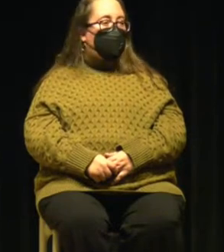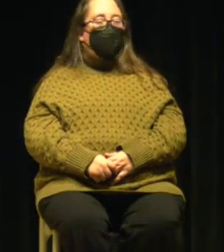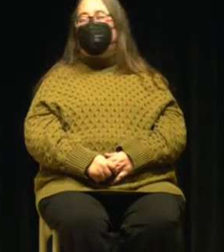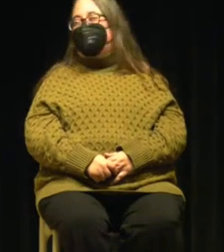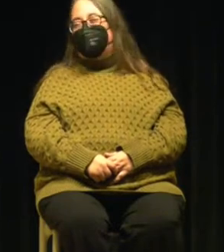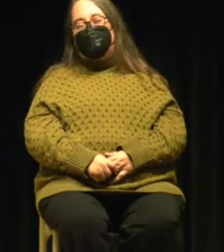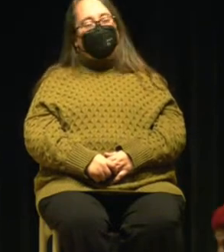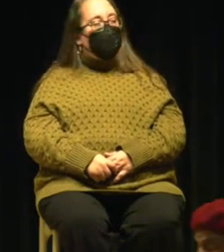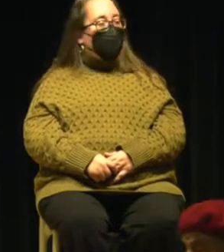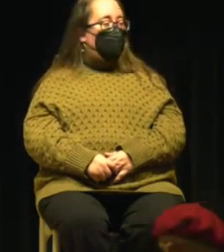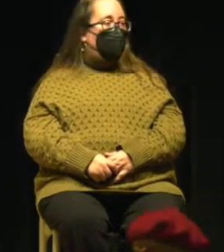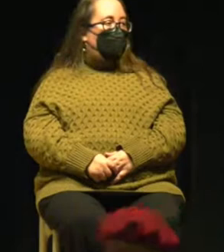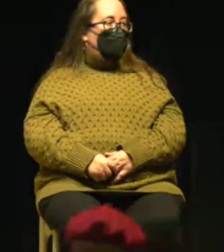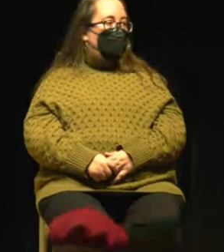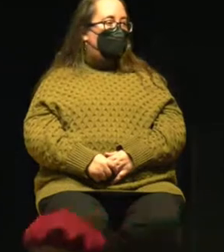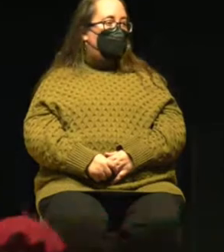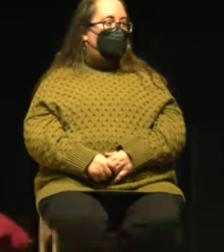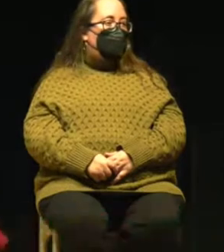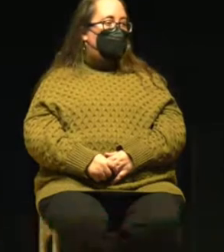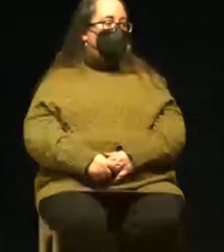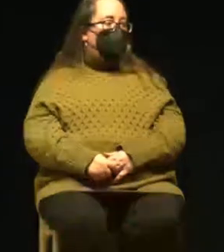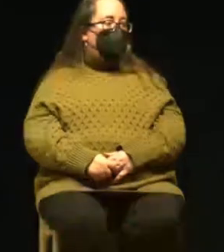How do you even know what time it is?